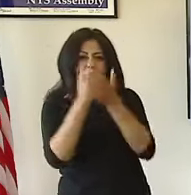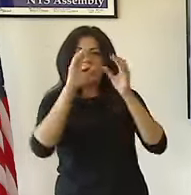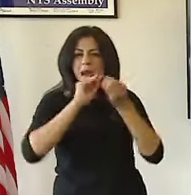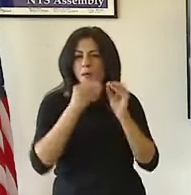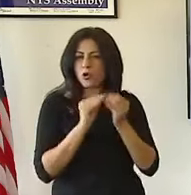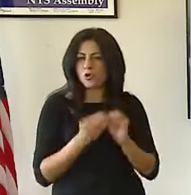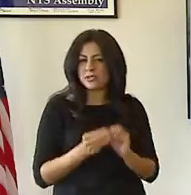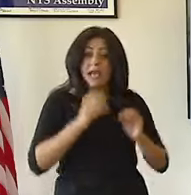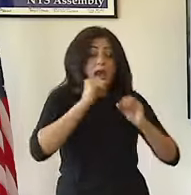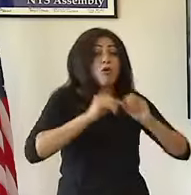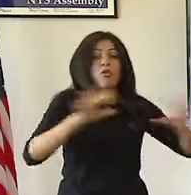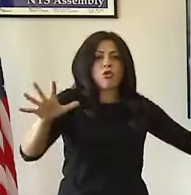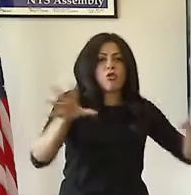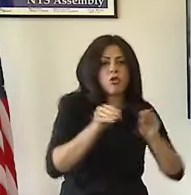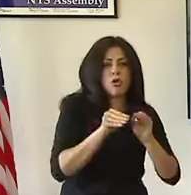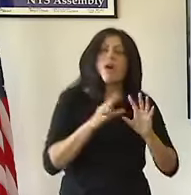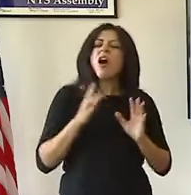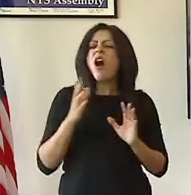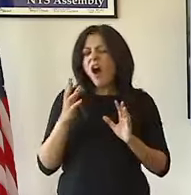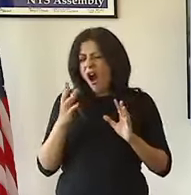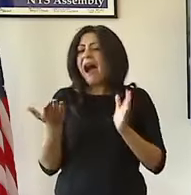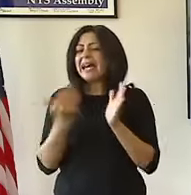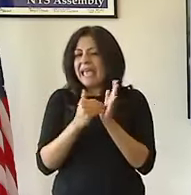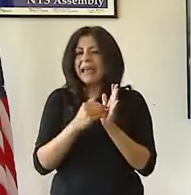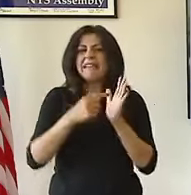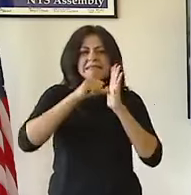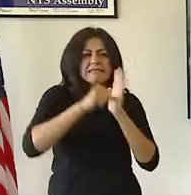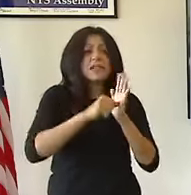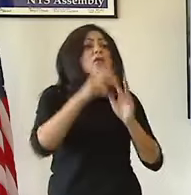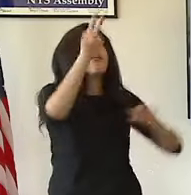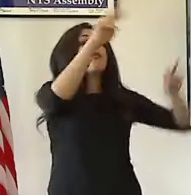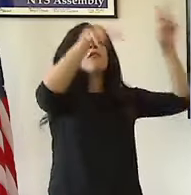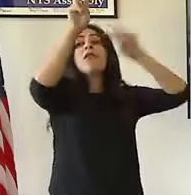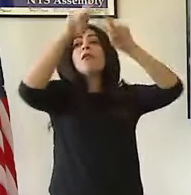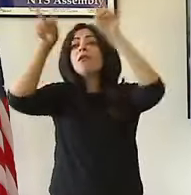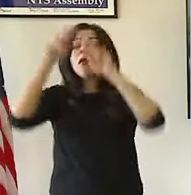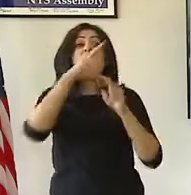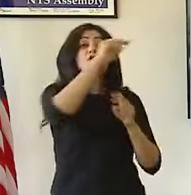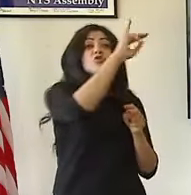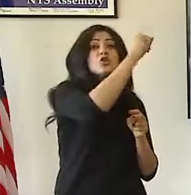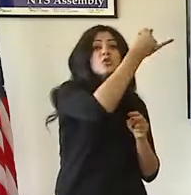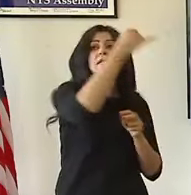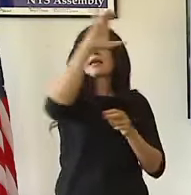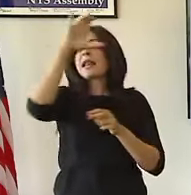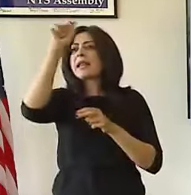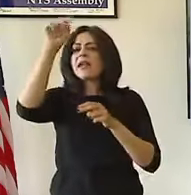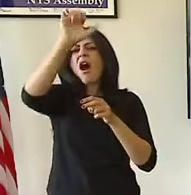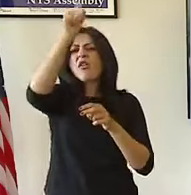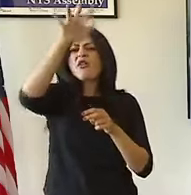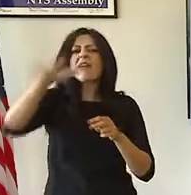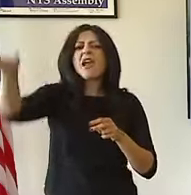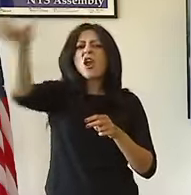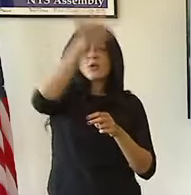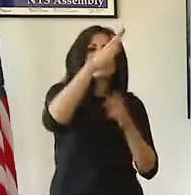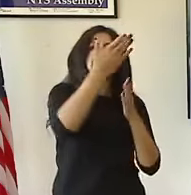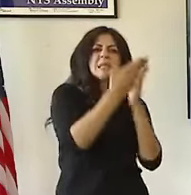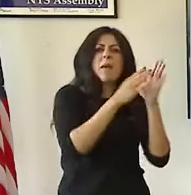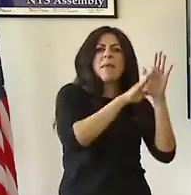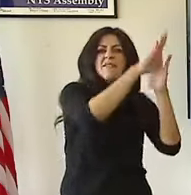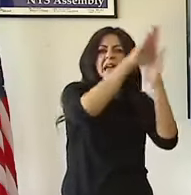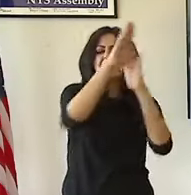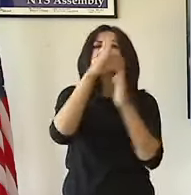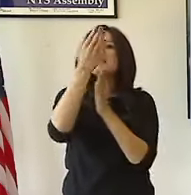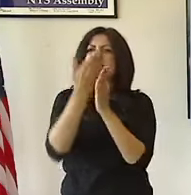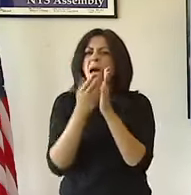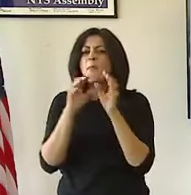again, let's stay locally, New Jersey and Connecticut, some advanced a little bit, some pulled back a little bit, but all are now ahead of us, and